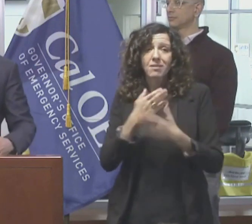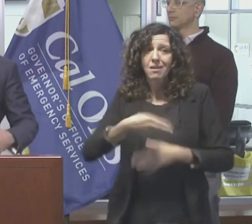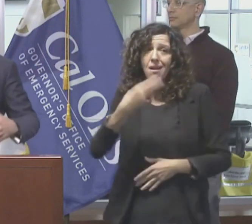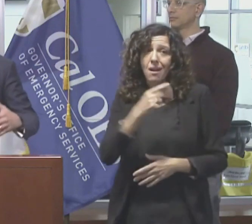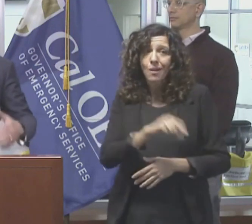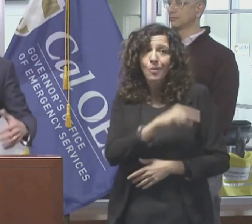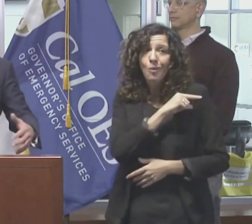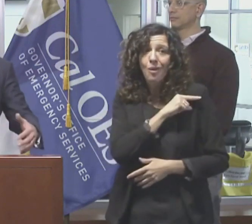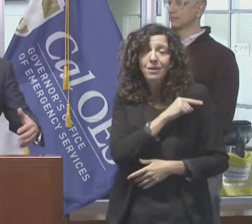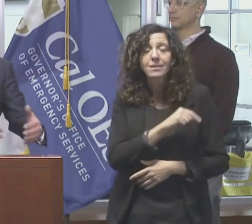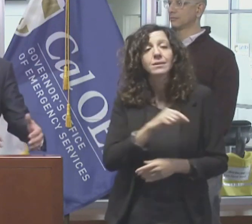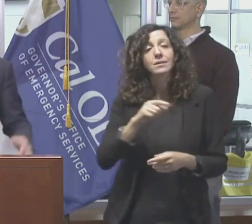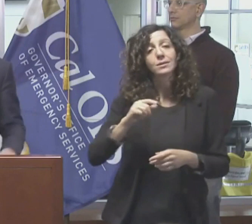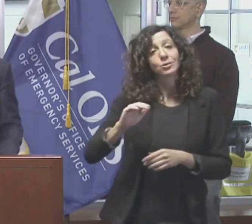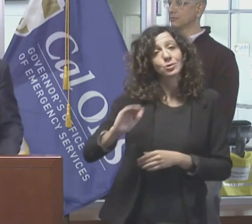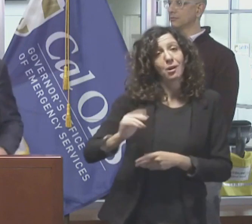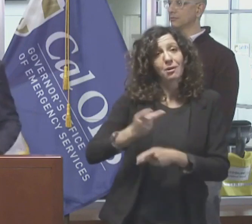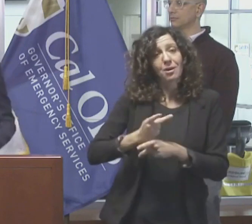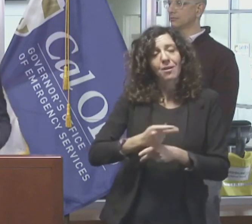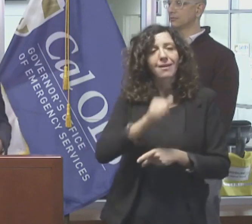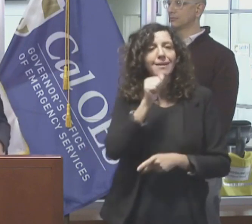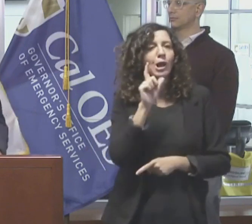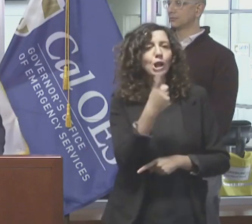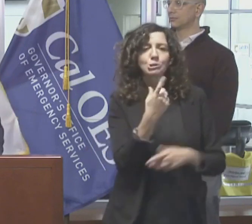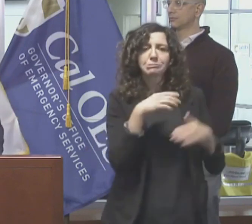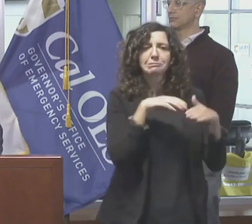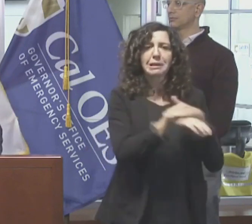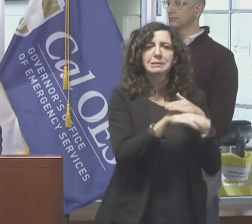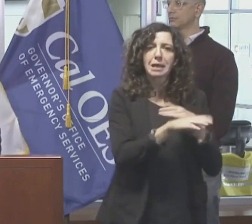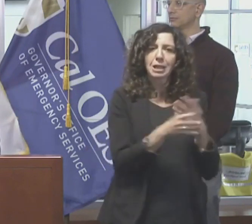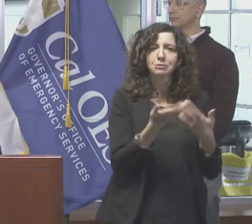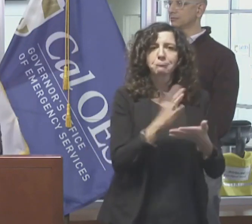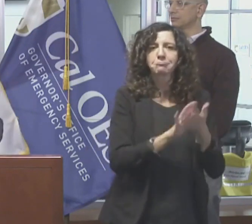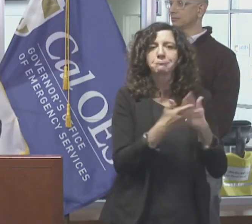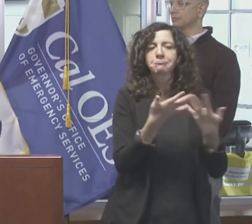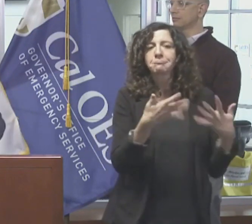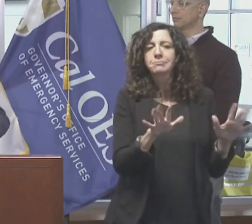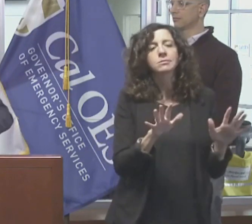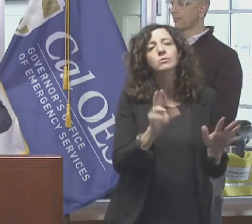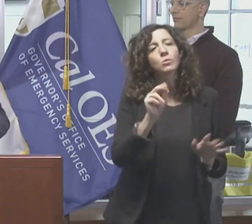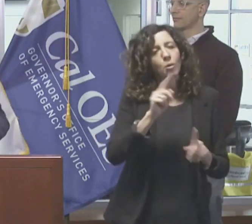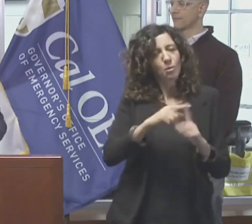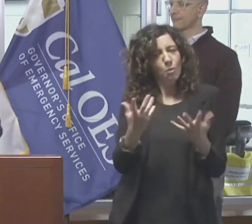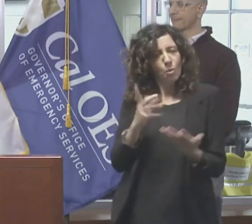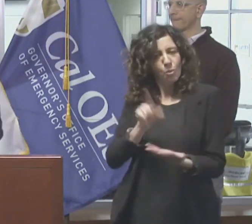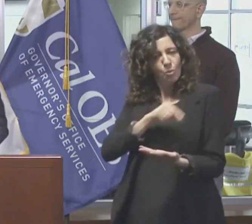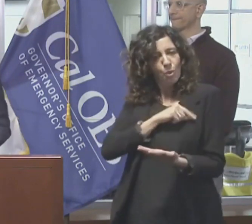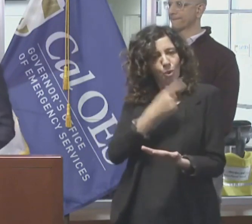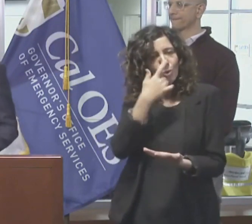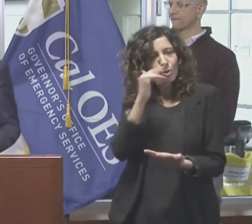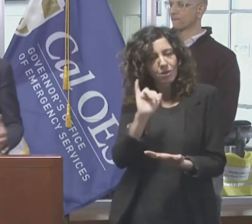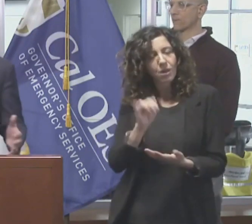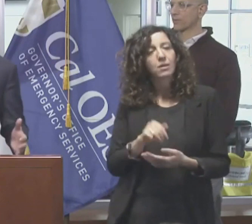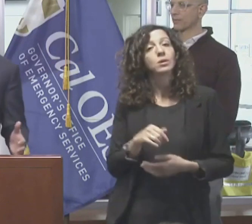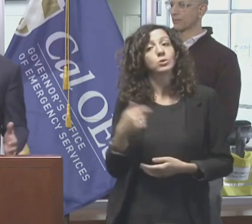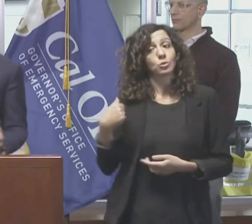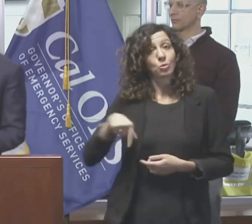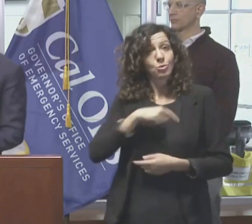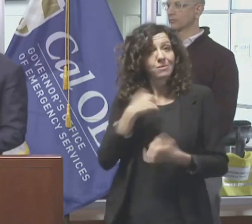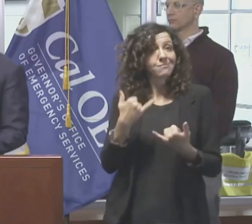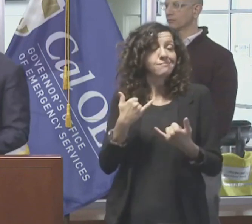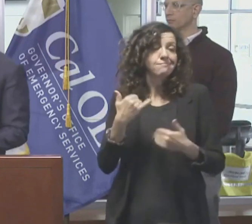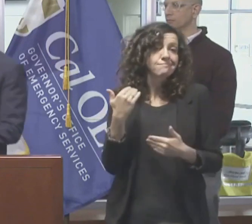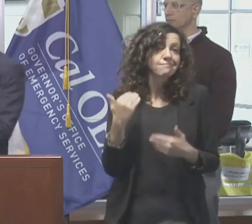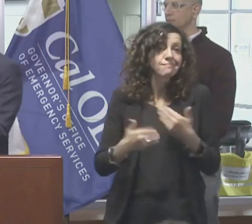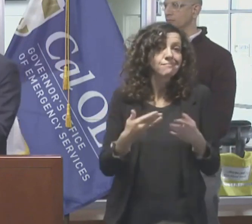not just access to child care, what that really looks like. And so that's what this planning process has been about. And